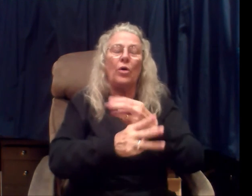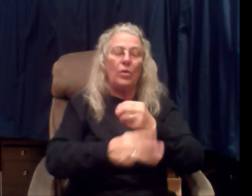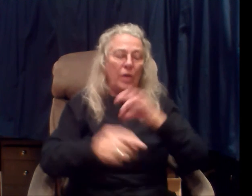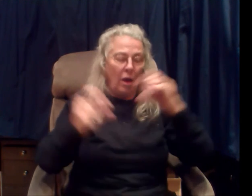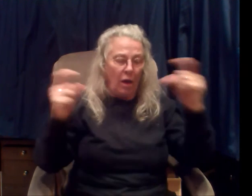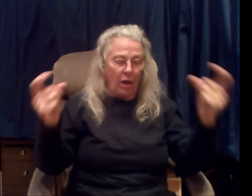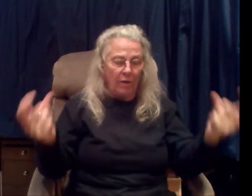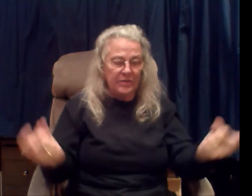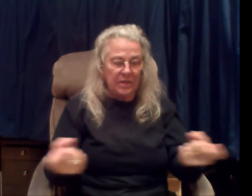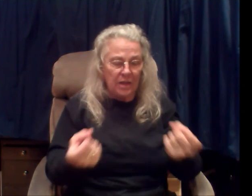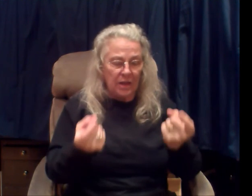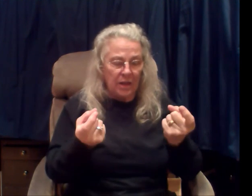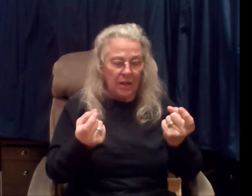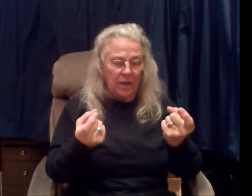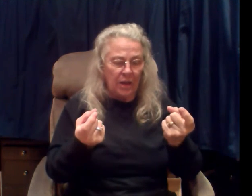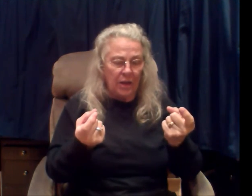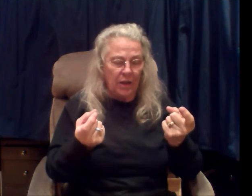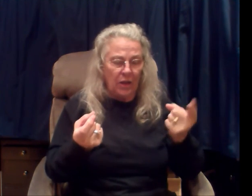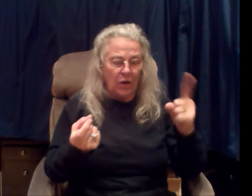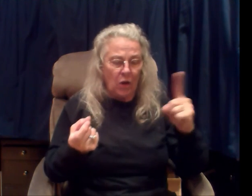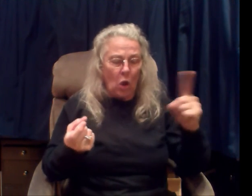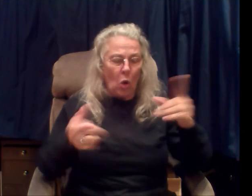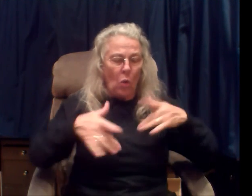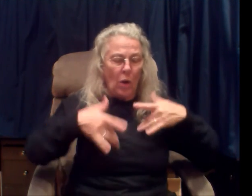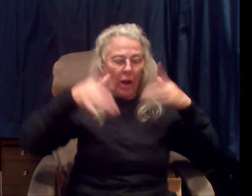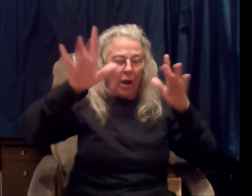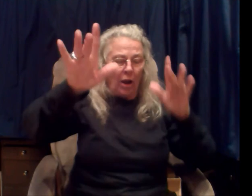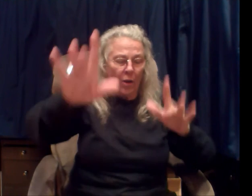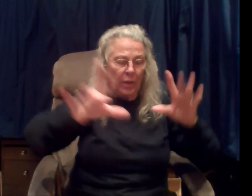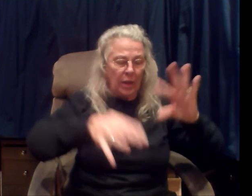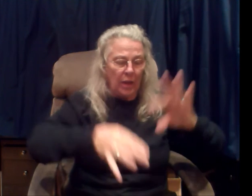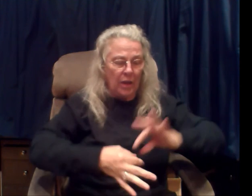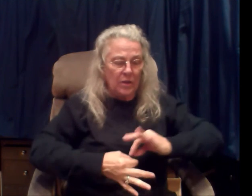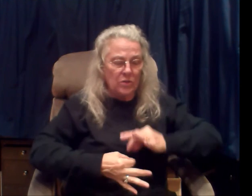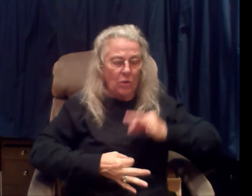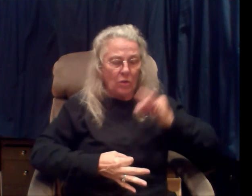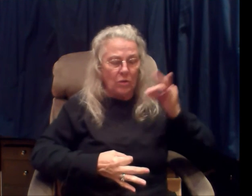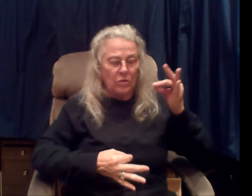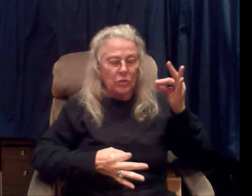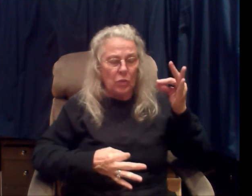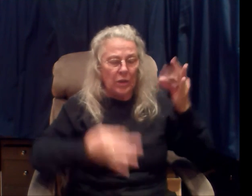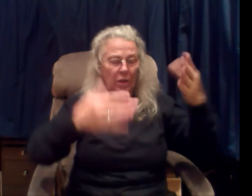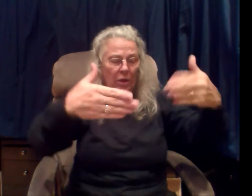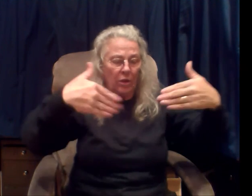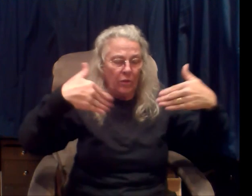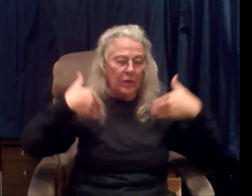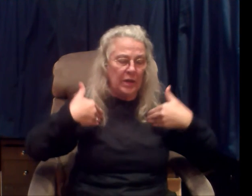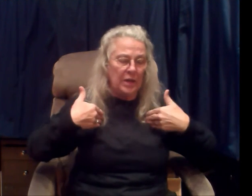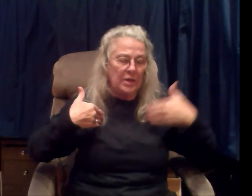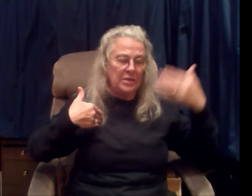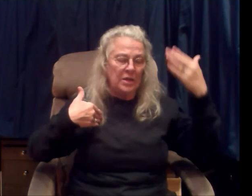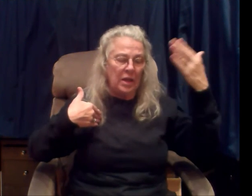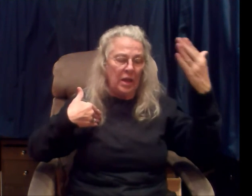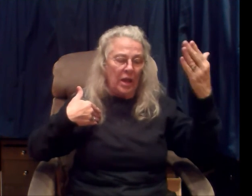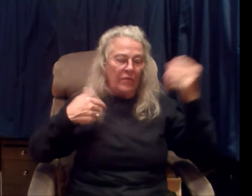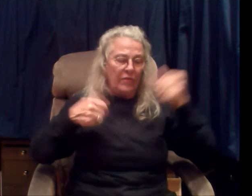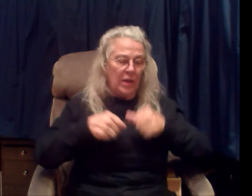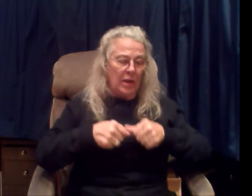world of sin, where meek souls will receive